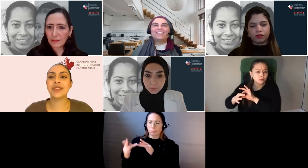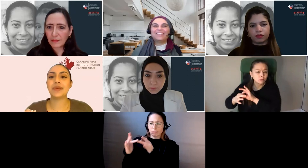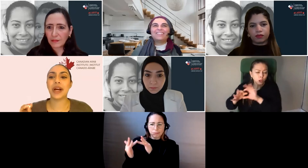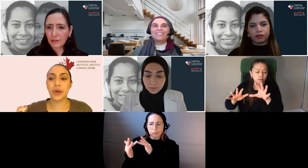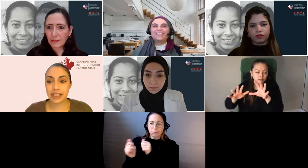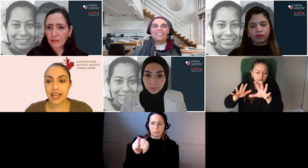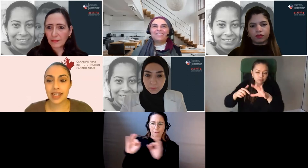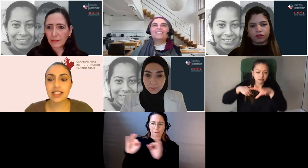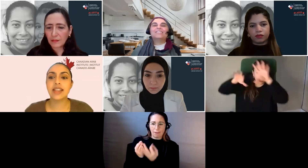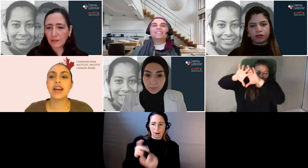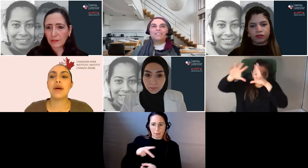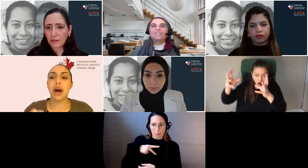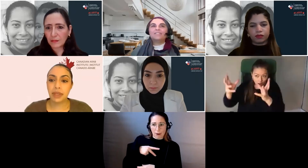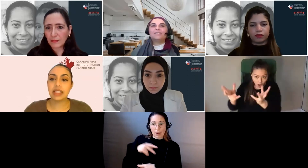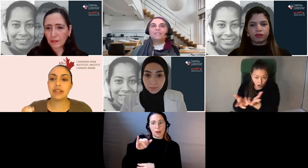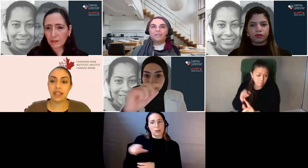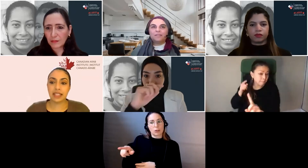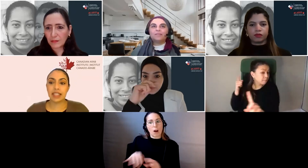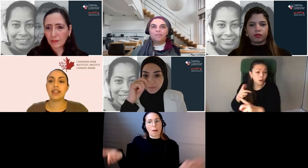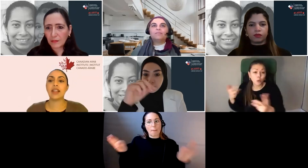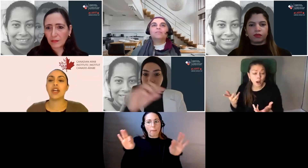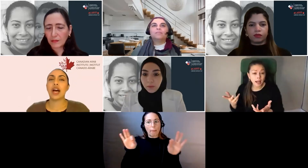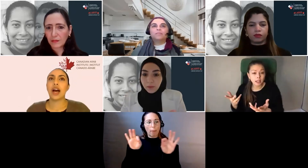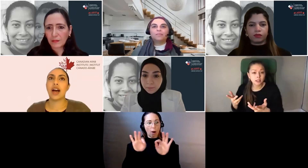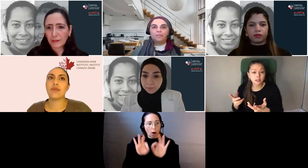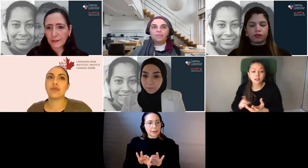important to prioritize publicly funded